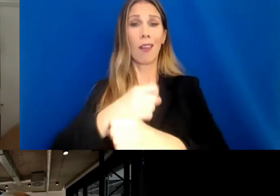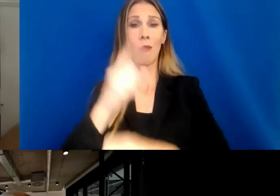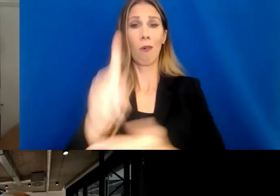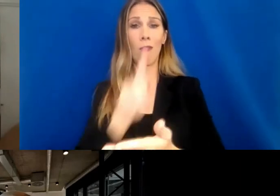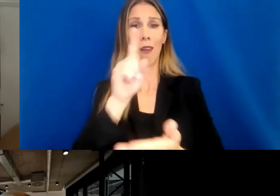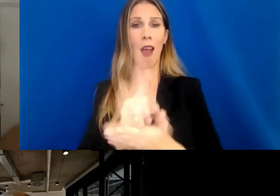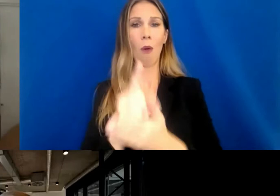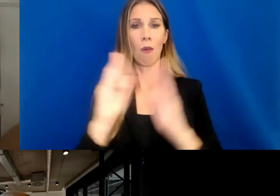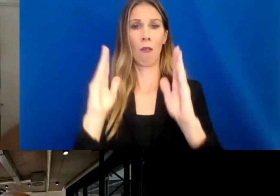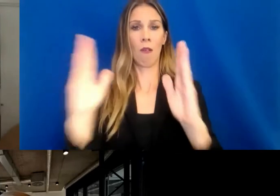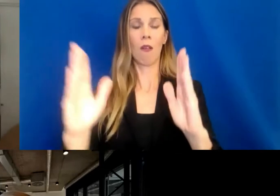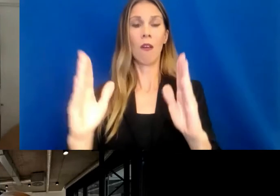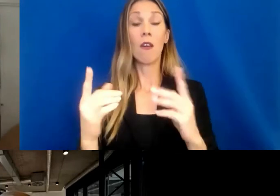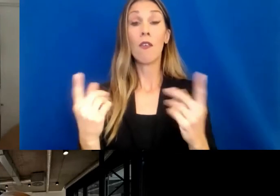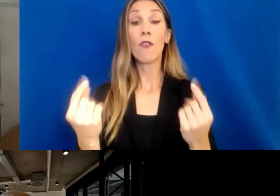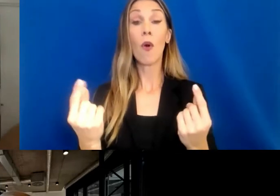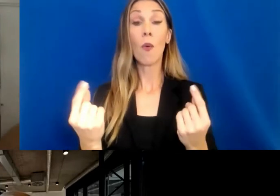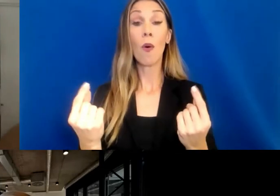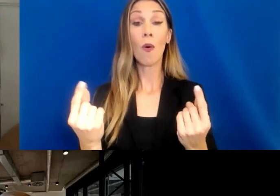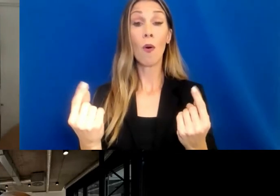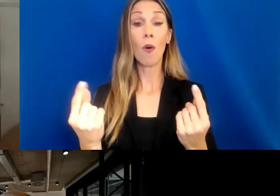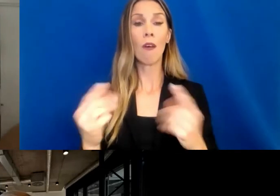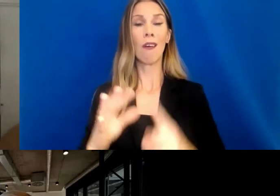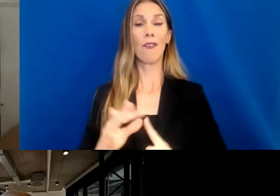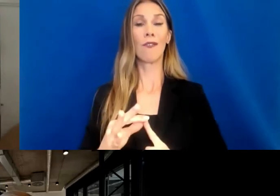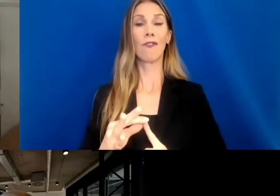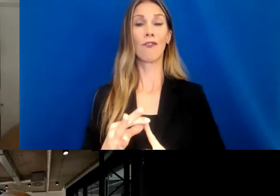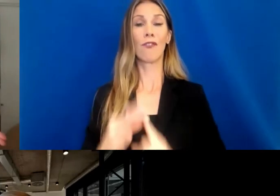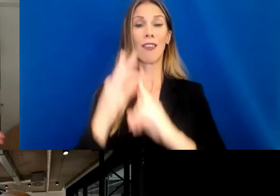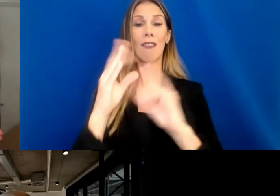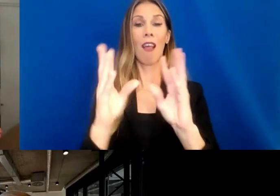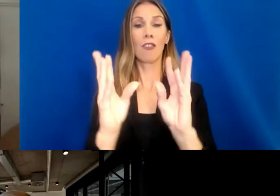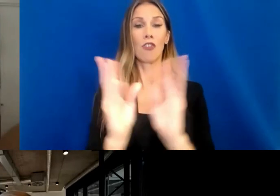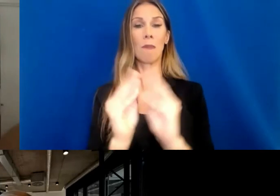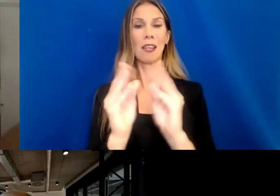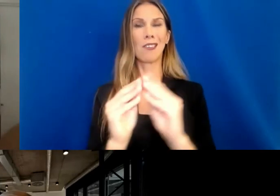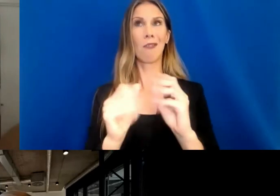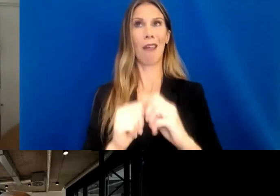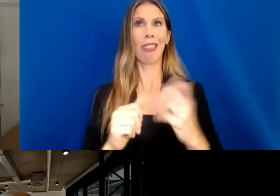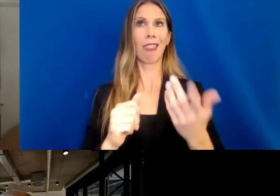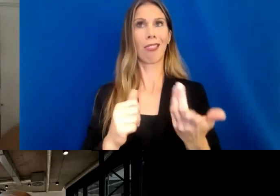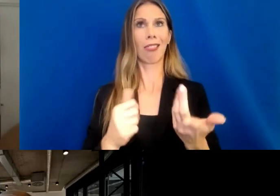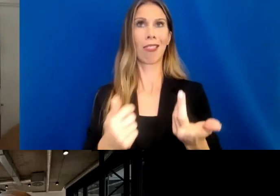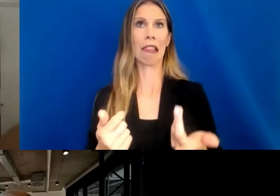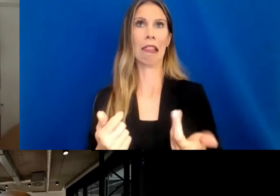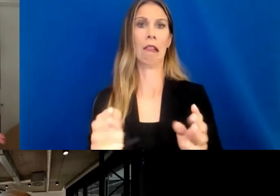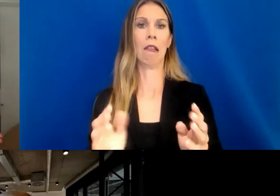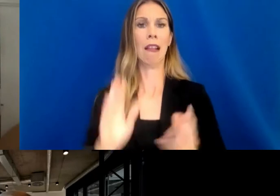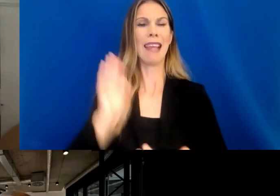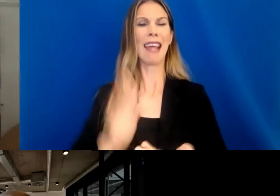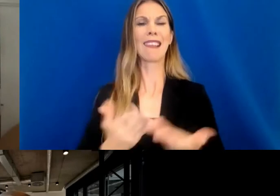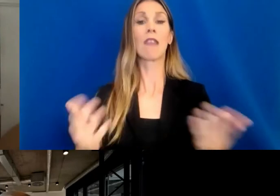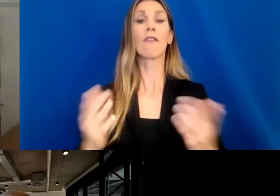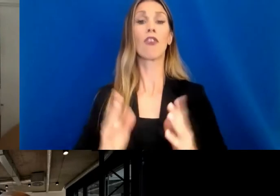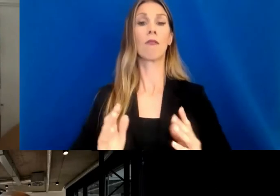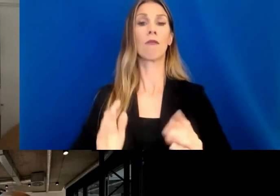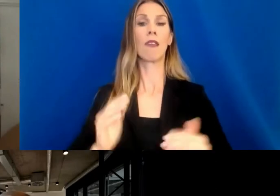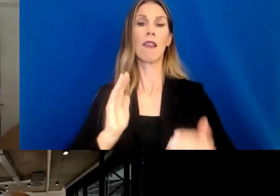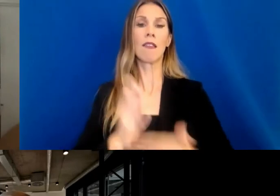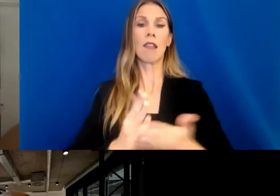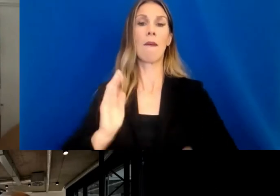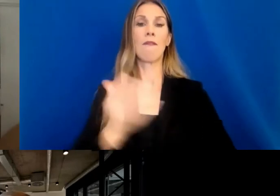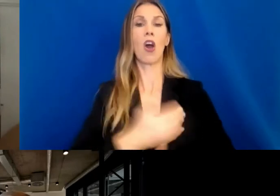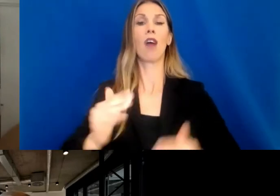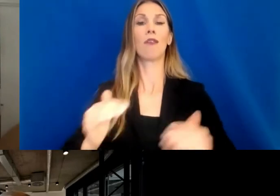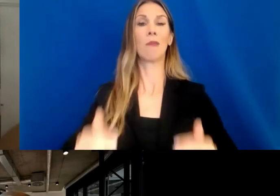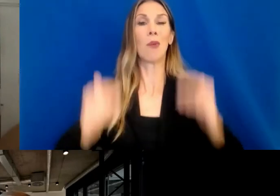for special sessions that have less things concurrent, like some of our prominent lectures, and indeed the